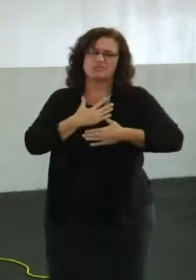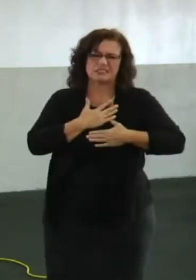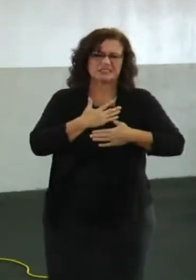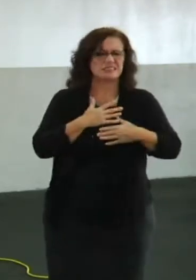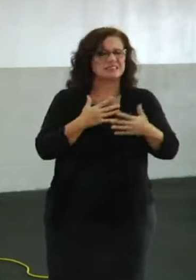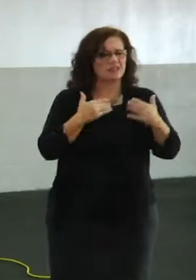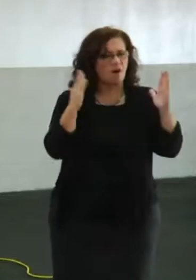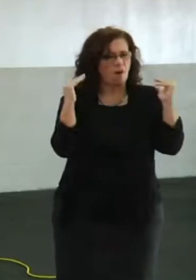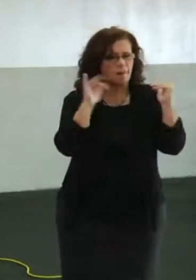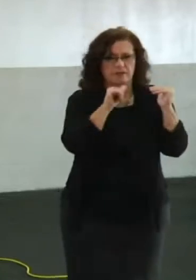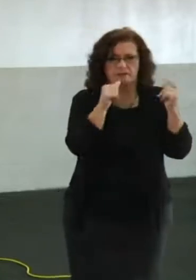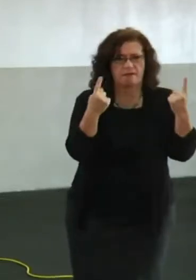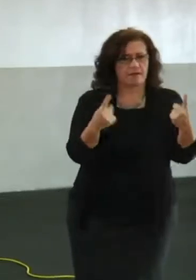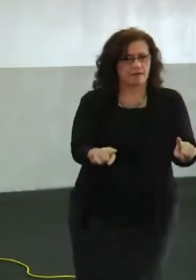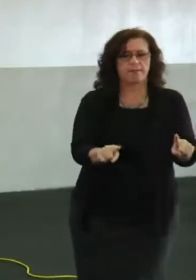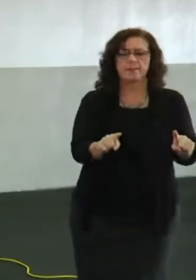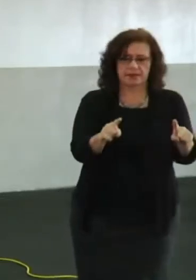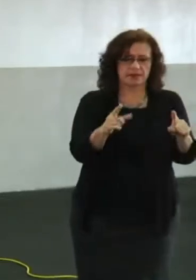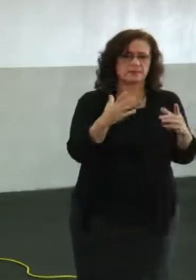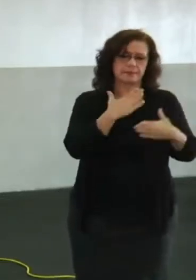all that you can to help everyone out.